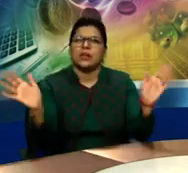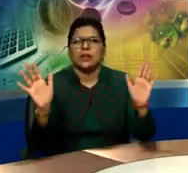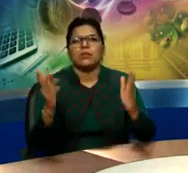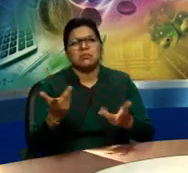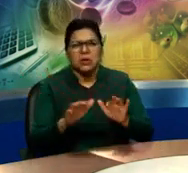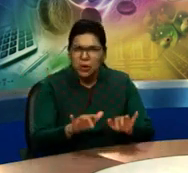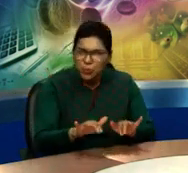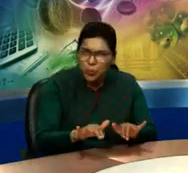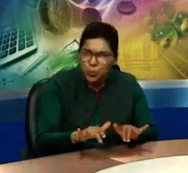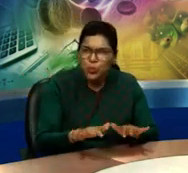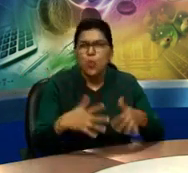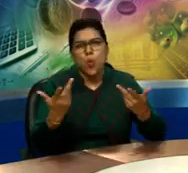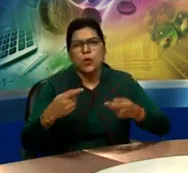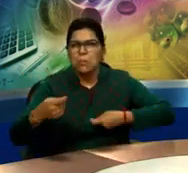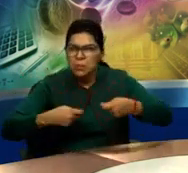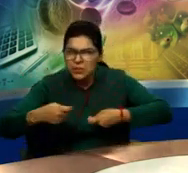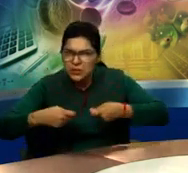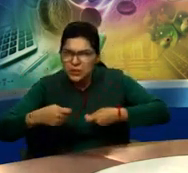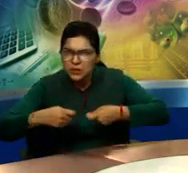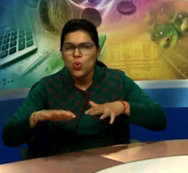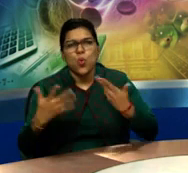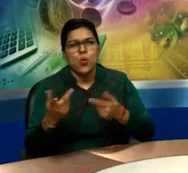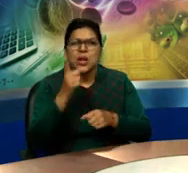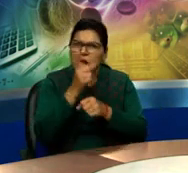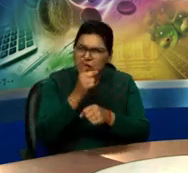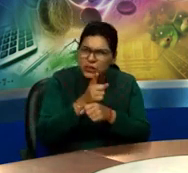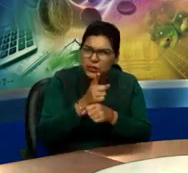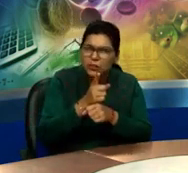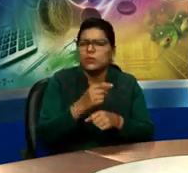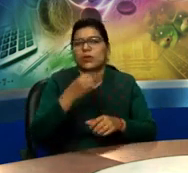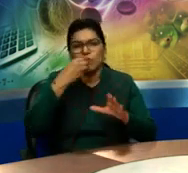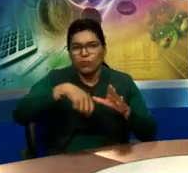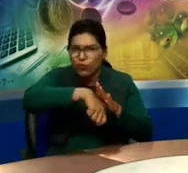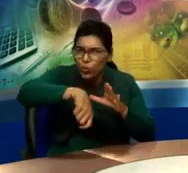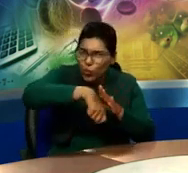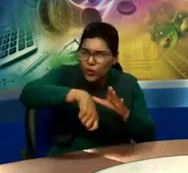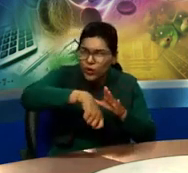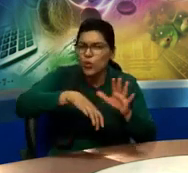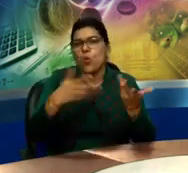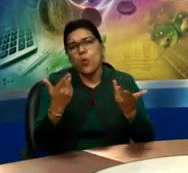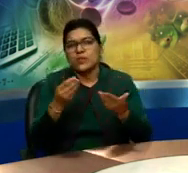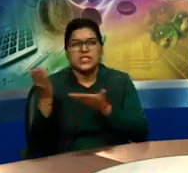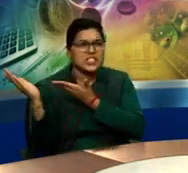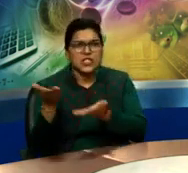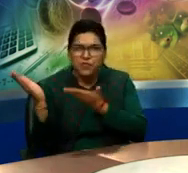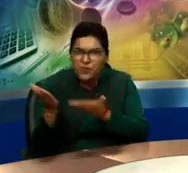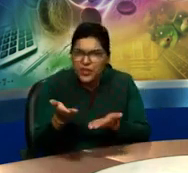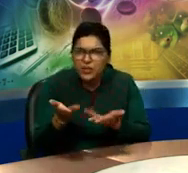It can be any work in general. When we are working on a computer, we are teaching, we are cooking, we are doing